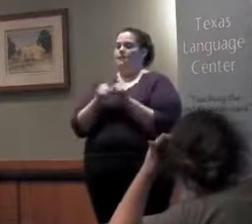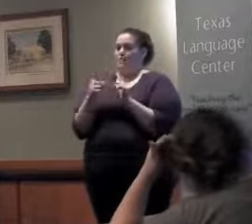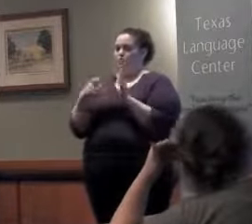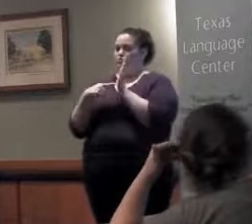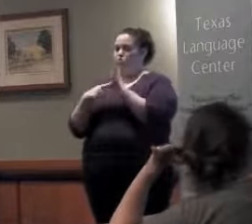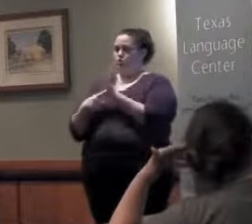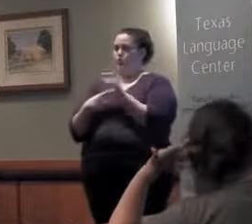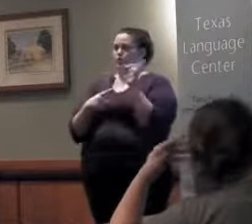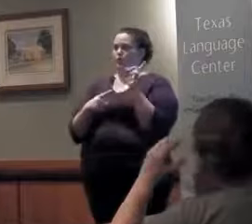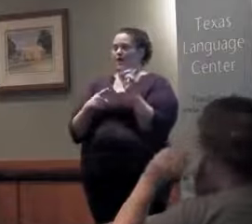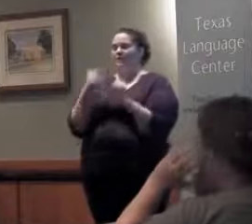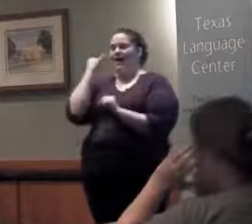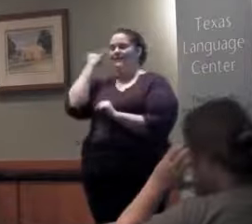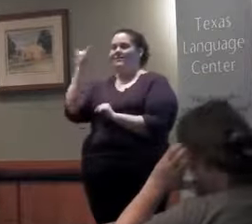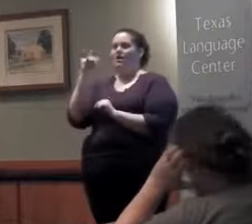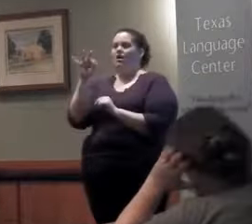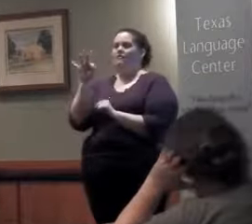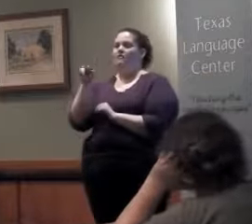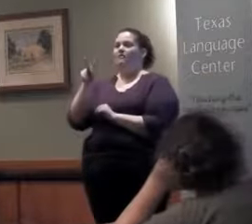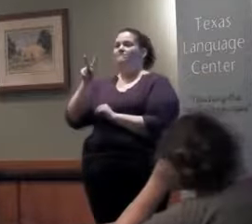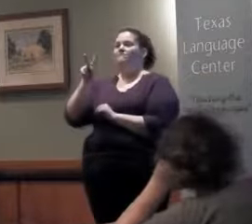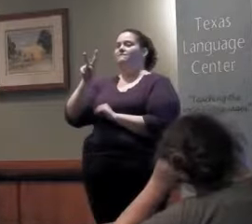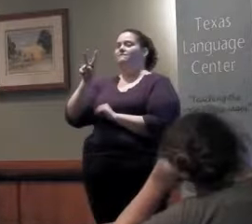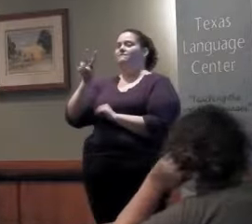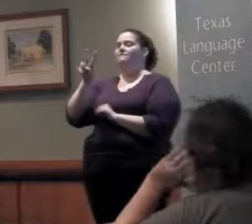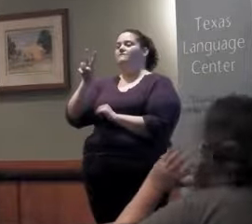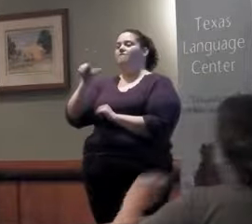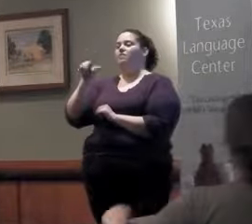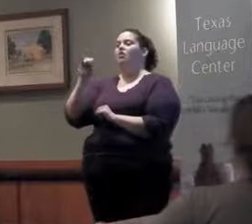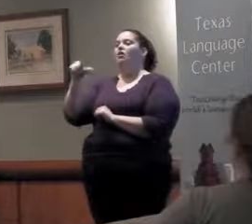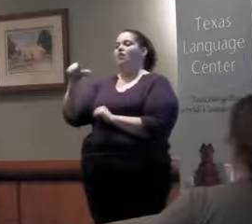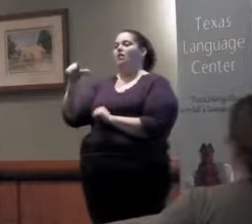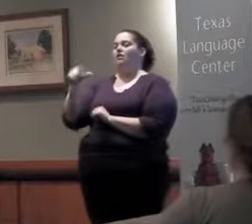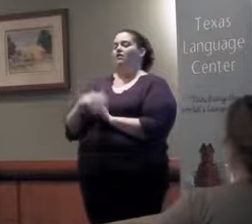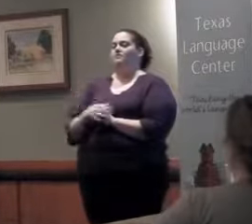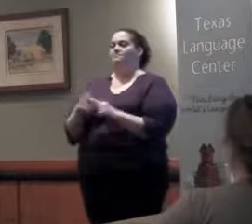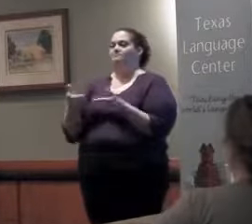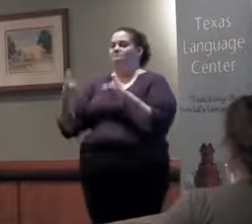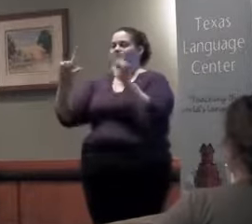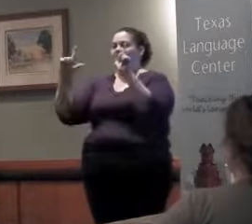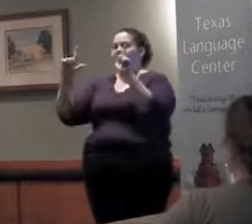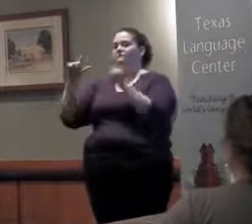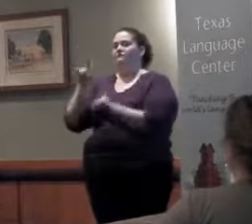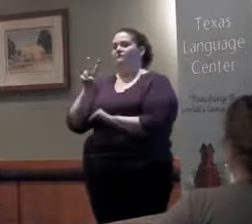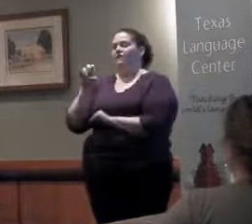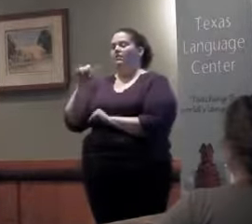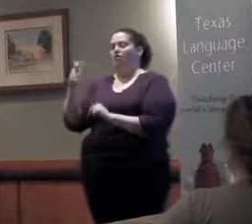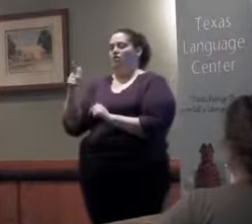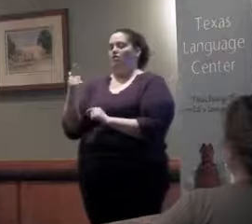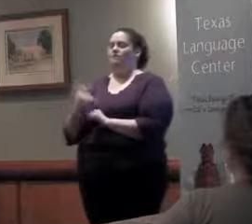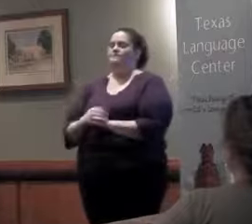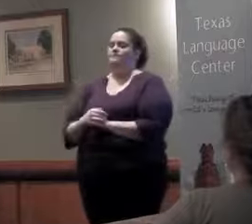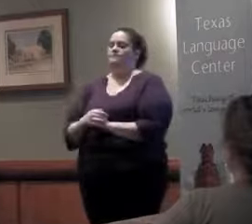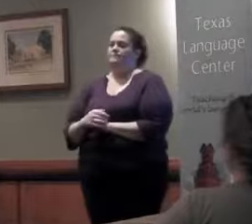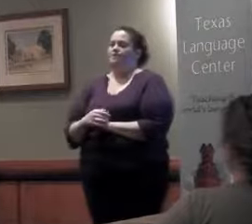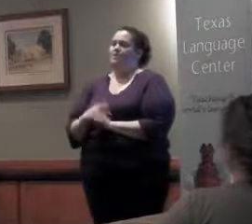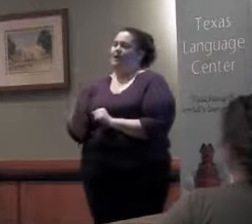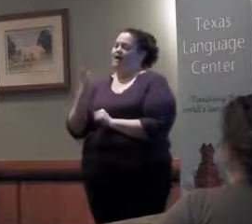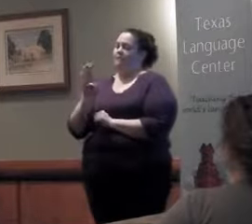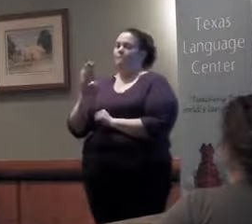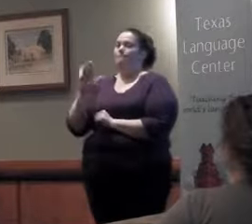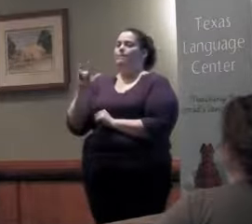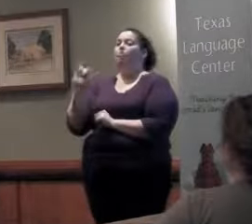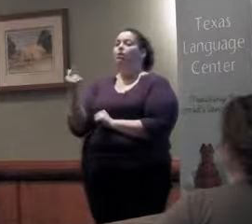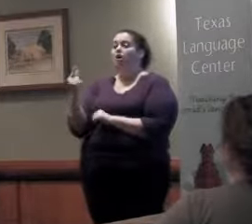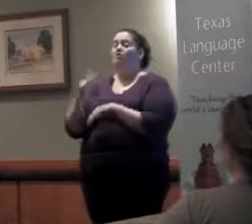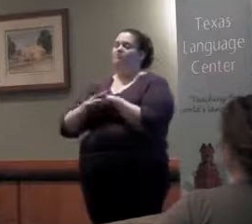show you this idea of video blogs. So there are blogs on the internet quite frequently for all sorts of topics. And there are